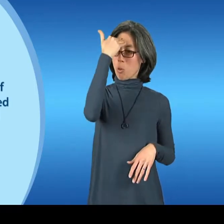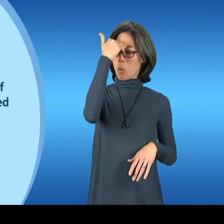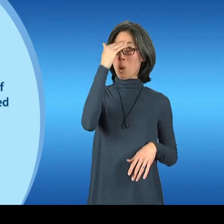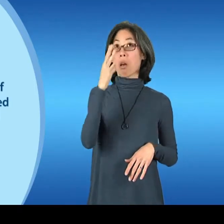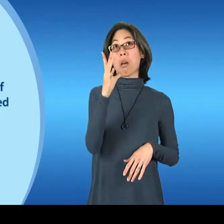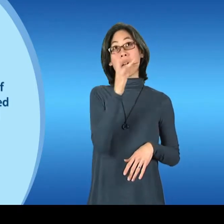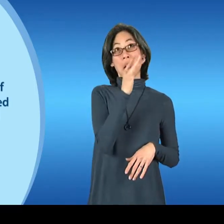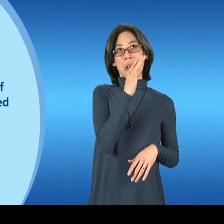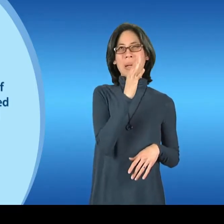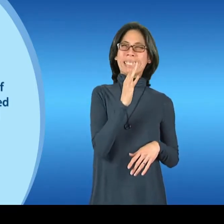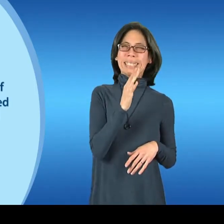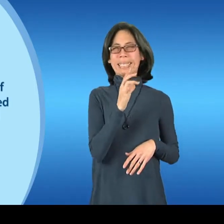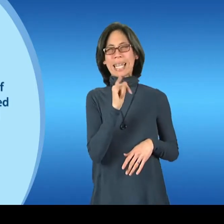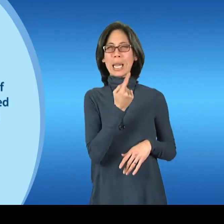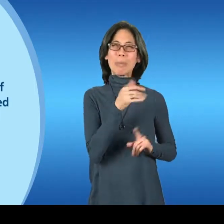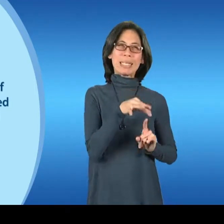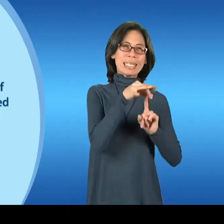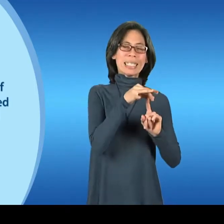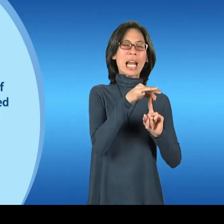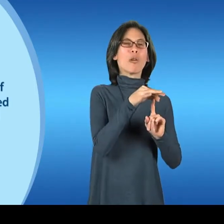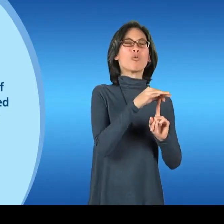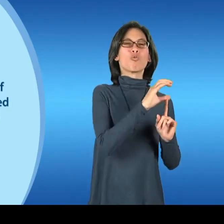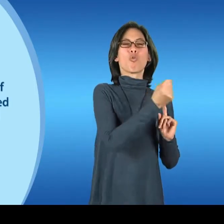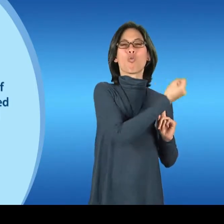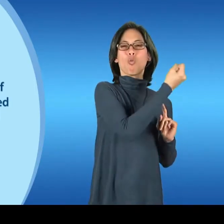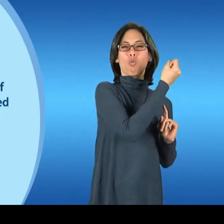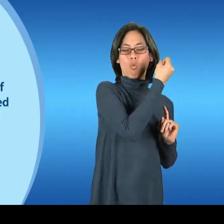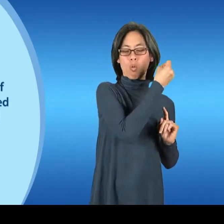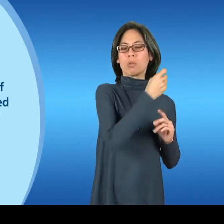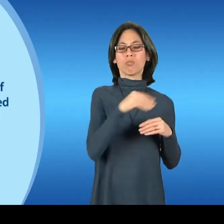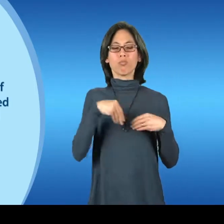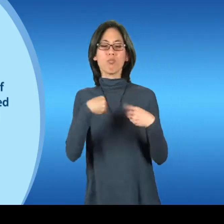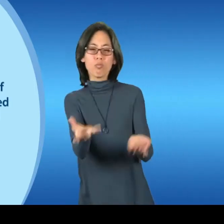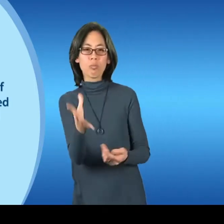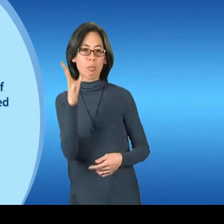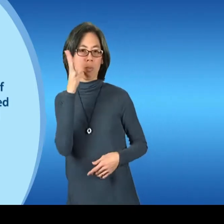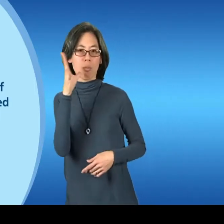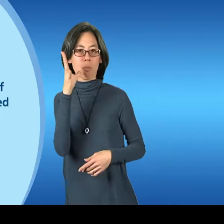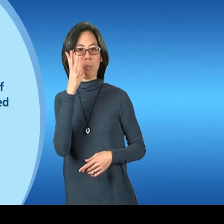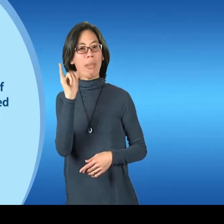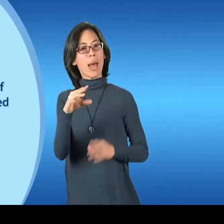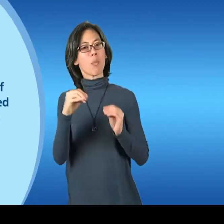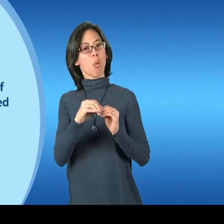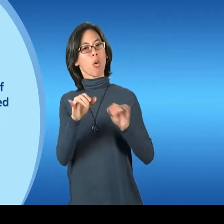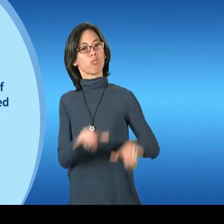is somehow an exception to the rule that they'll hold and expose a child to a more typical form first.